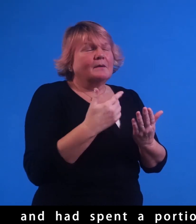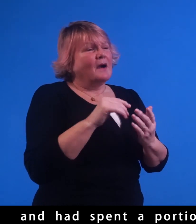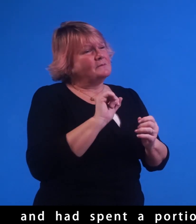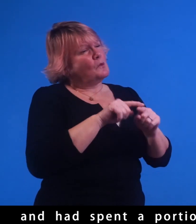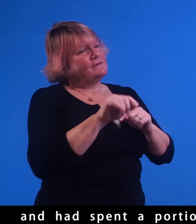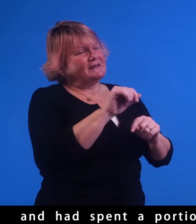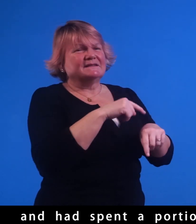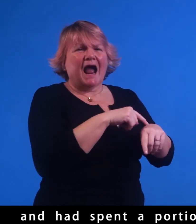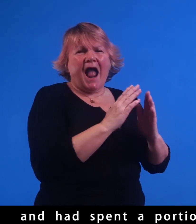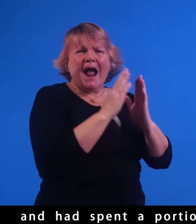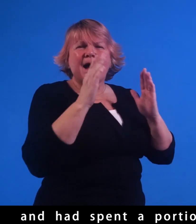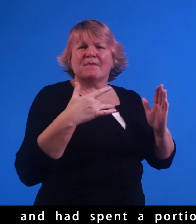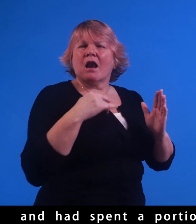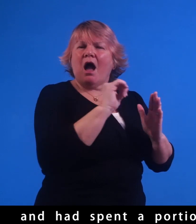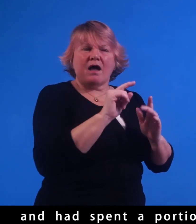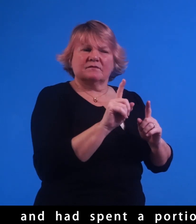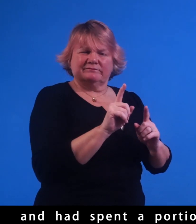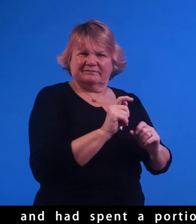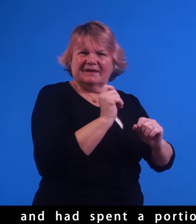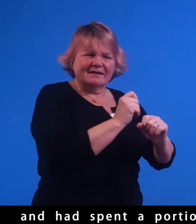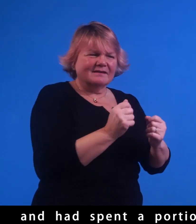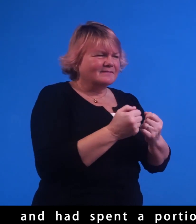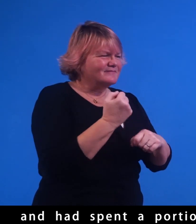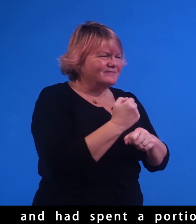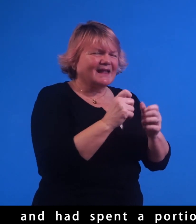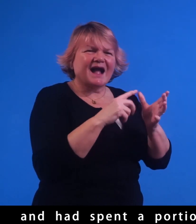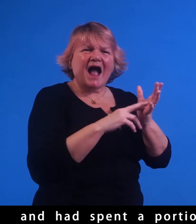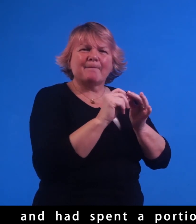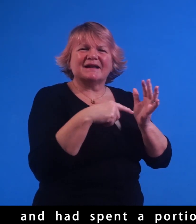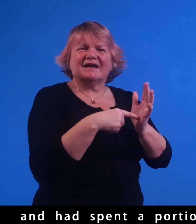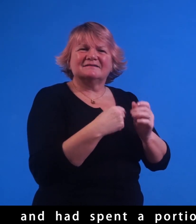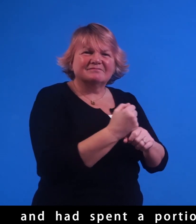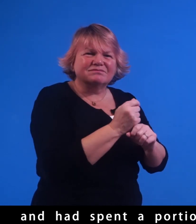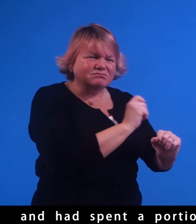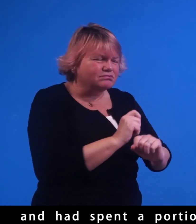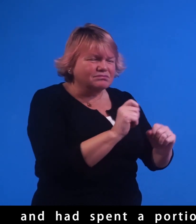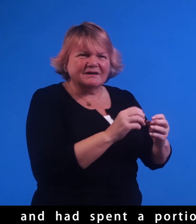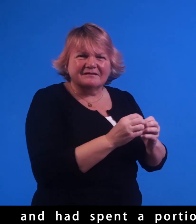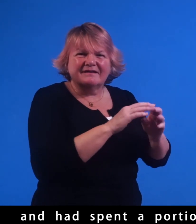and had spent a portion of his life as a cabinet maker, of which his products had been well received.